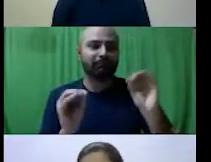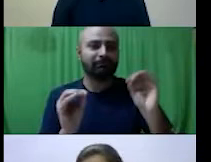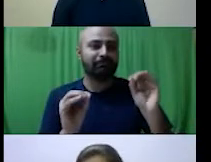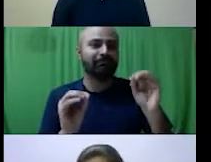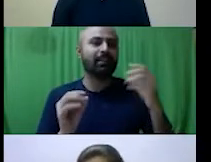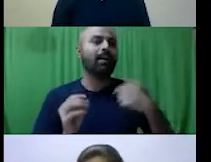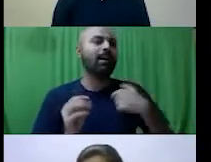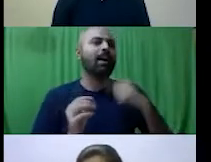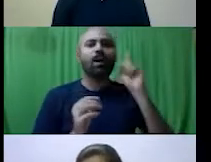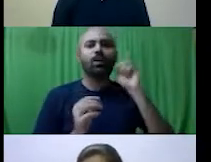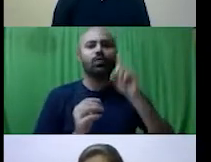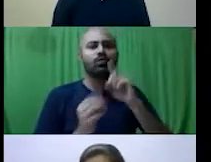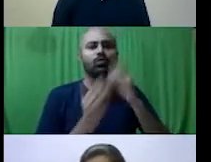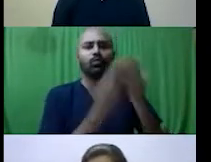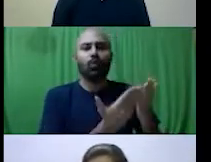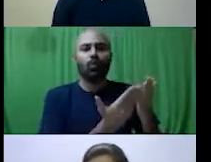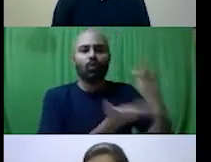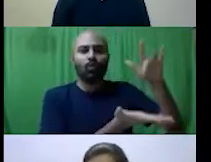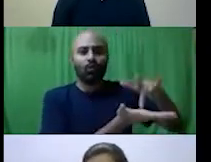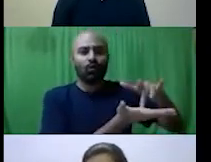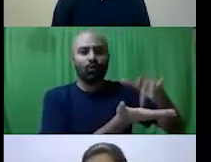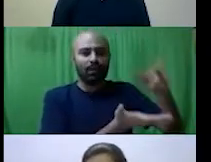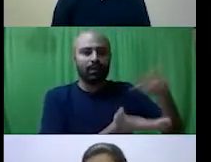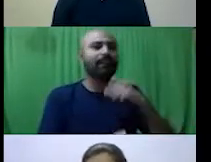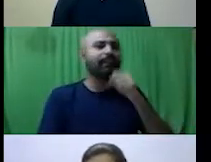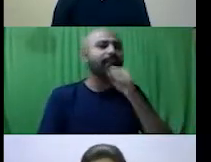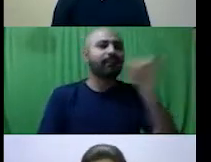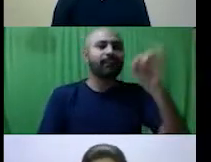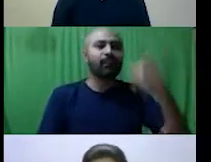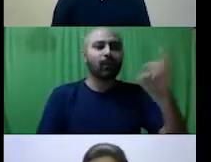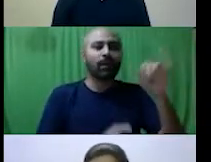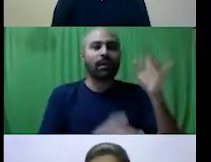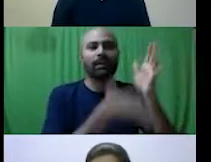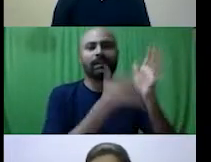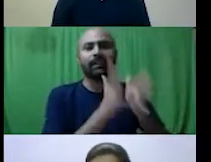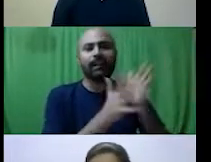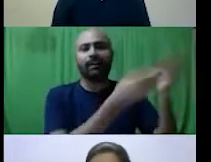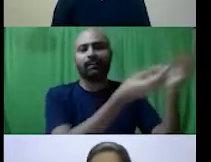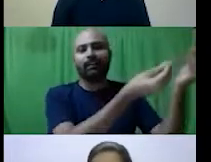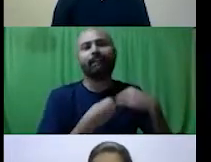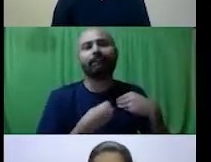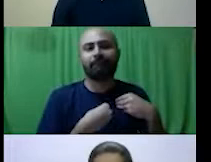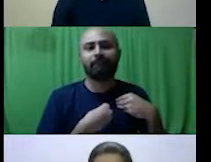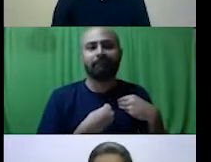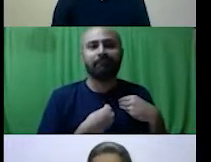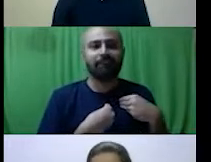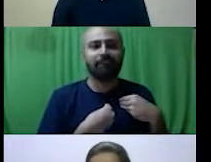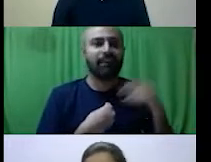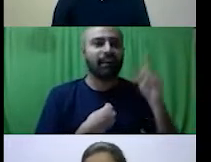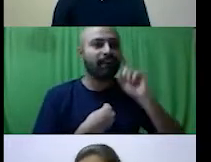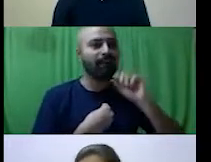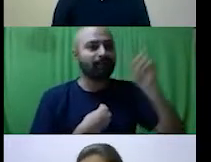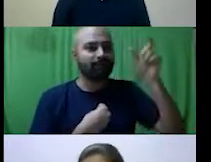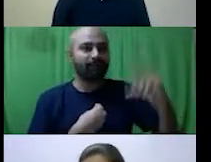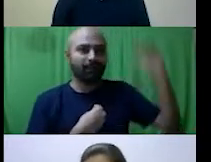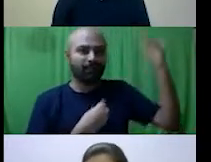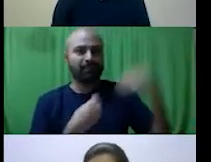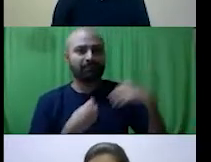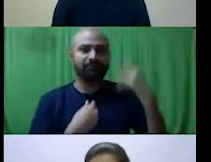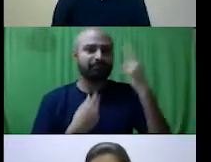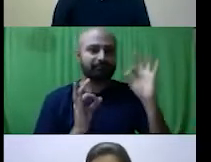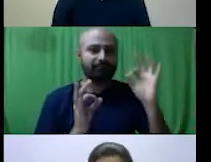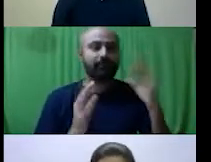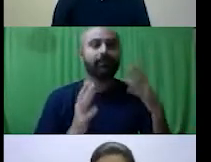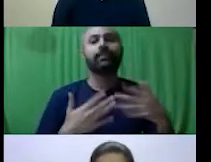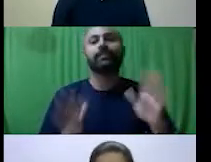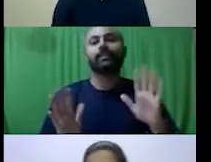There is no reason behind this sign name. So when I've been studying in deaf school, I was 6 years old, and this sign name has been provided